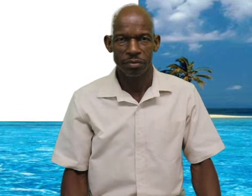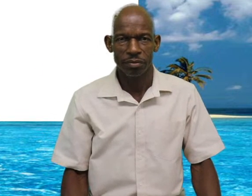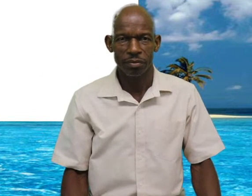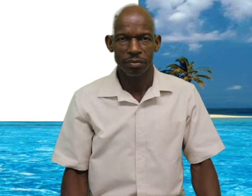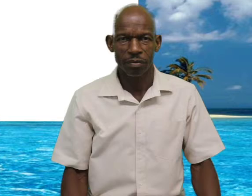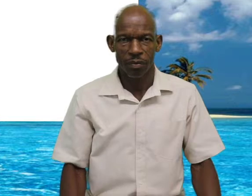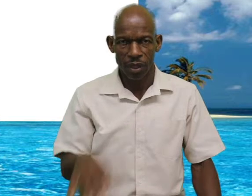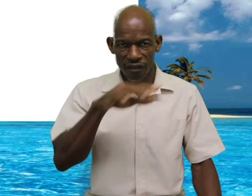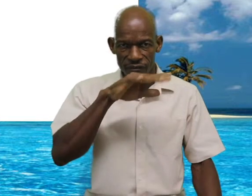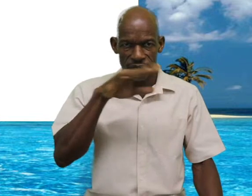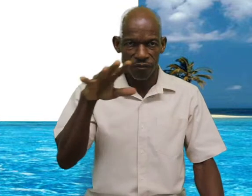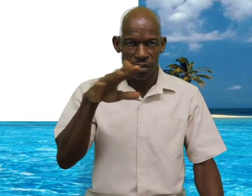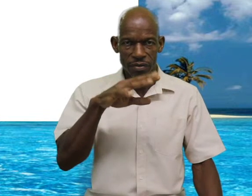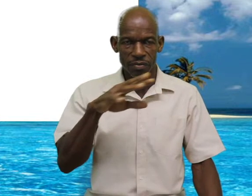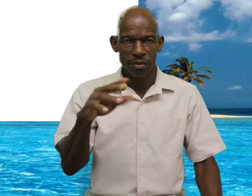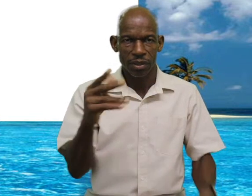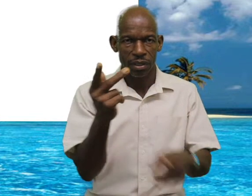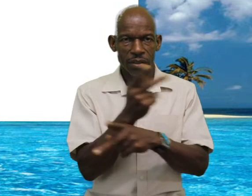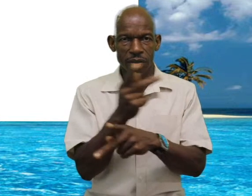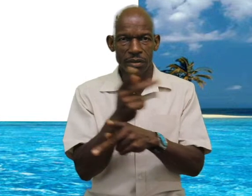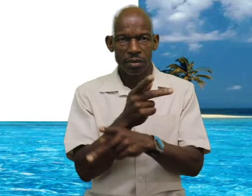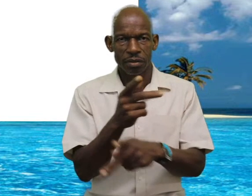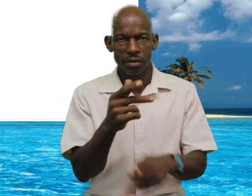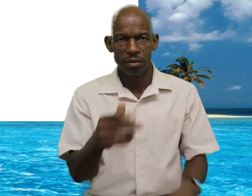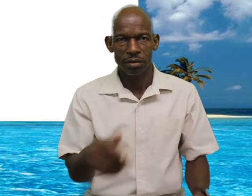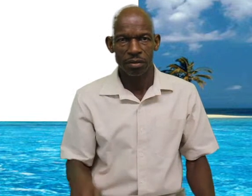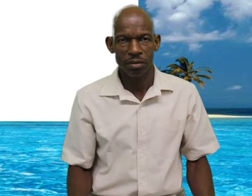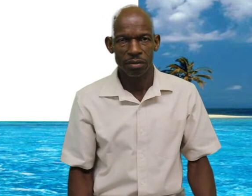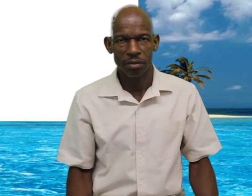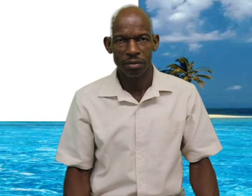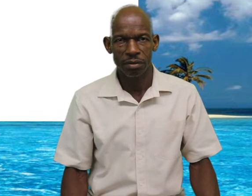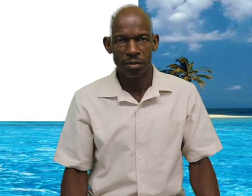Finger, spell it for me, Kenton. I want this.